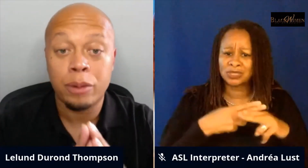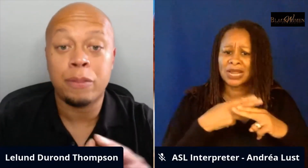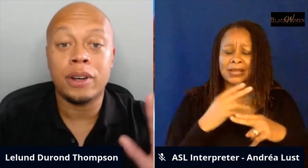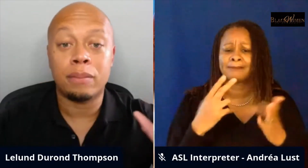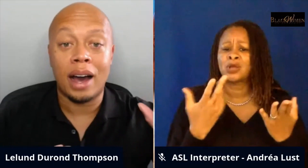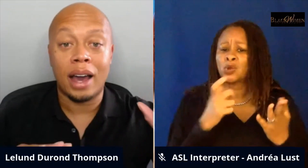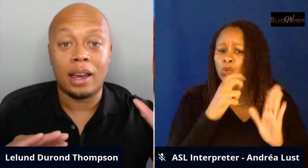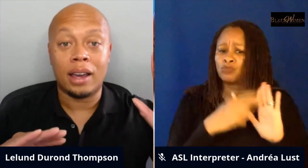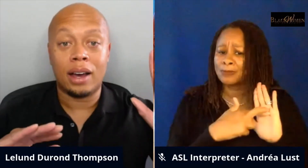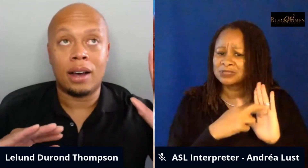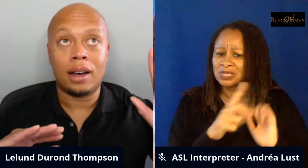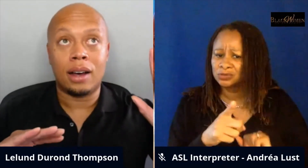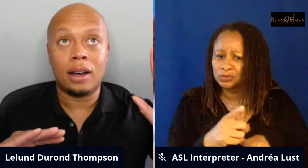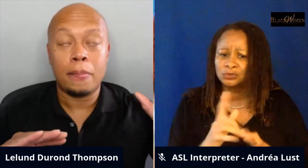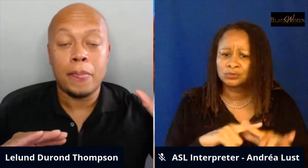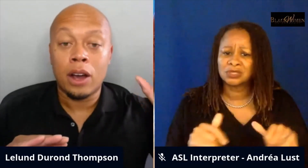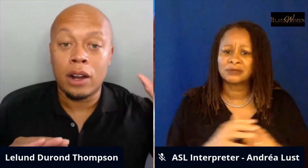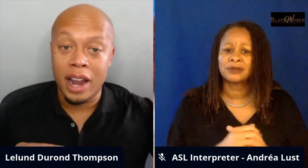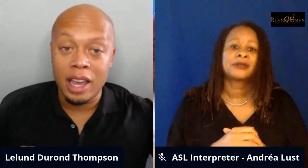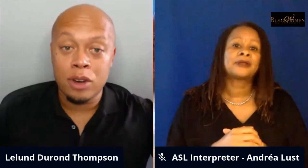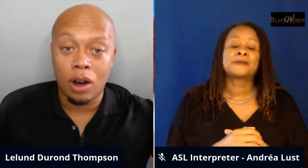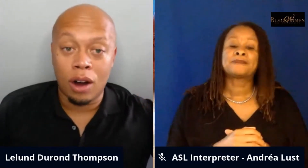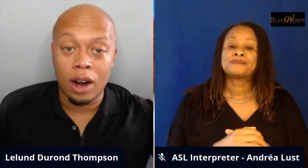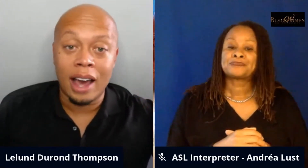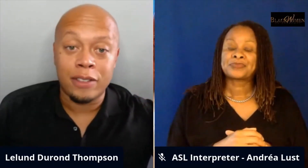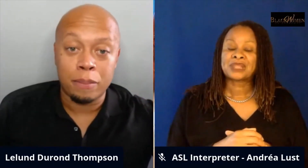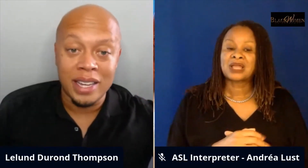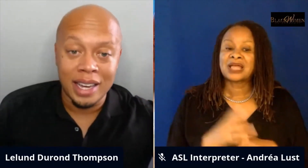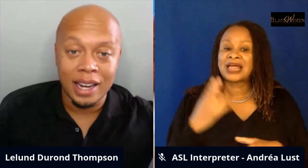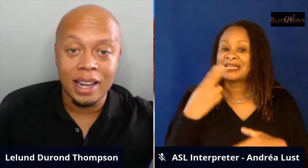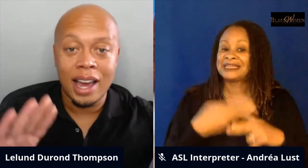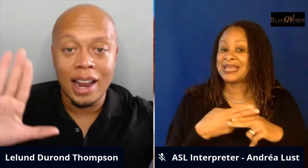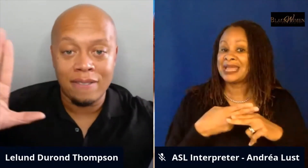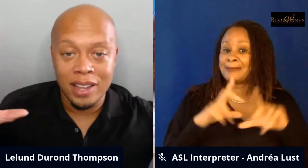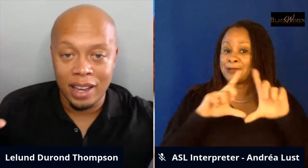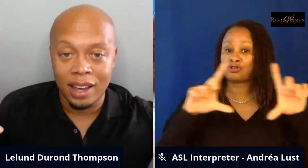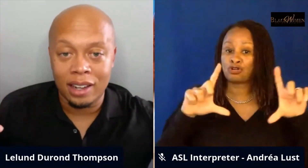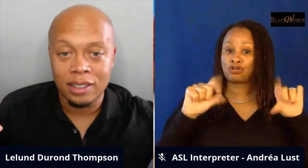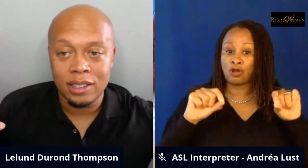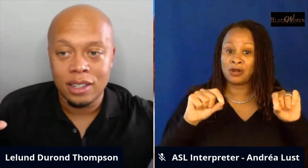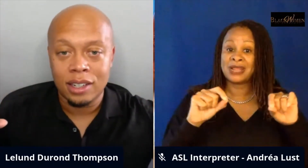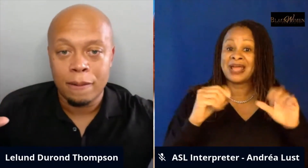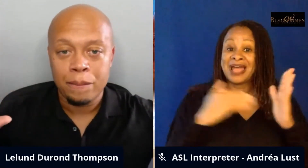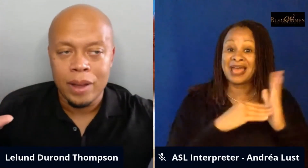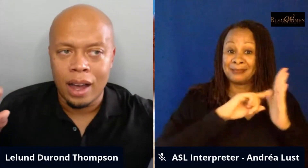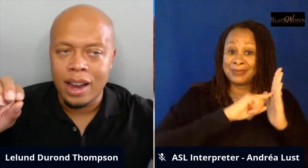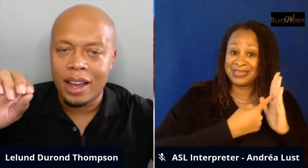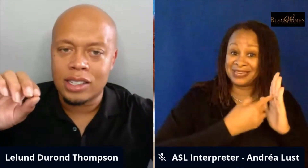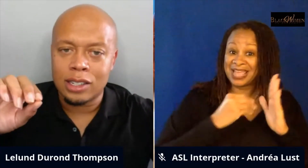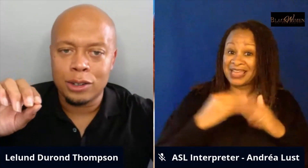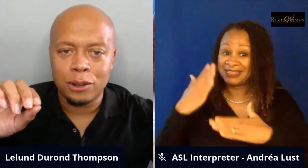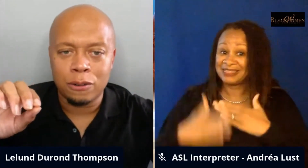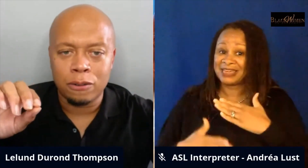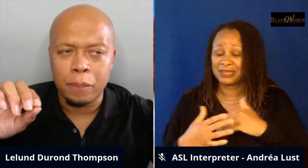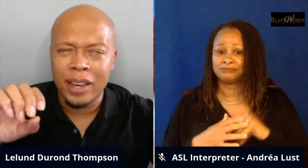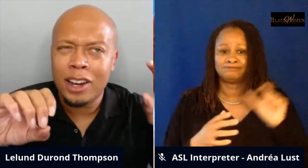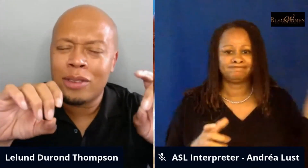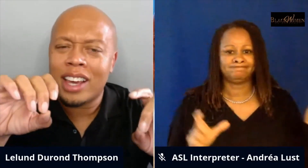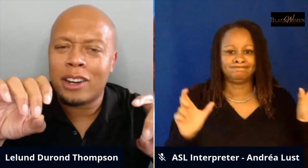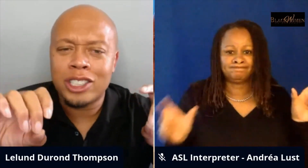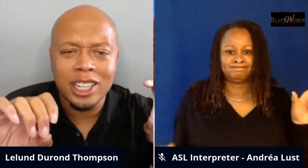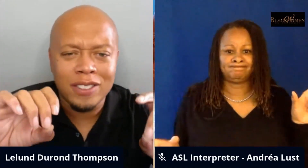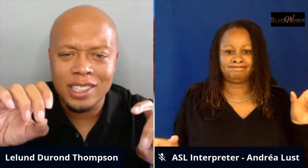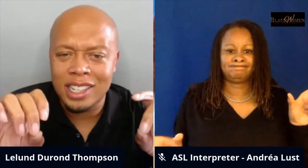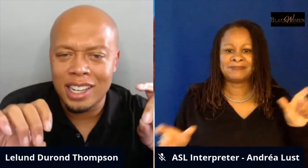yeah, I would put my name card at the beginning and at the end. A nice little, depending